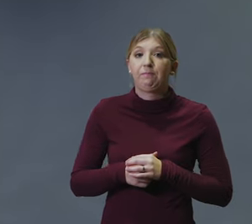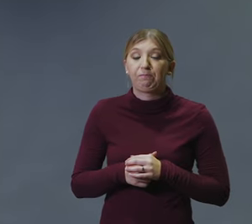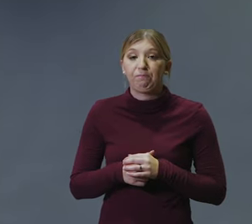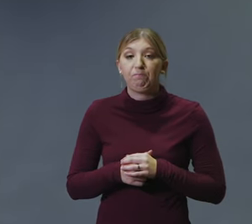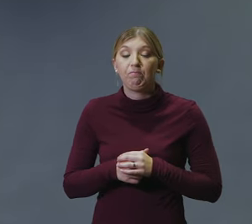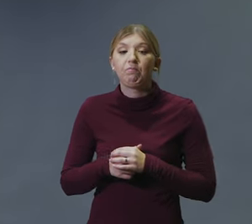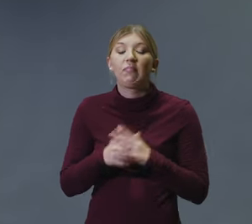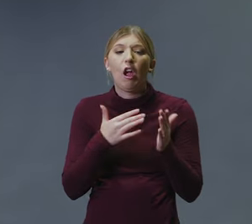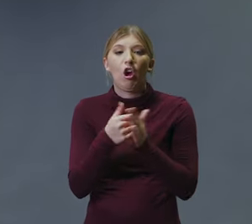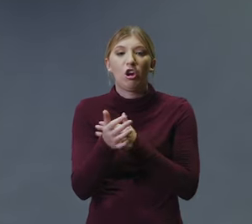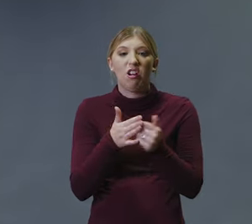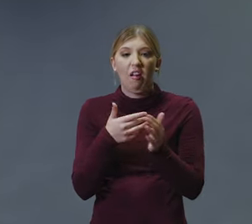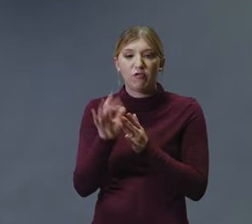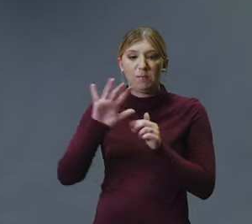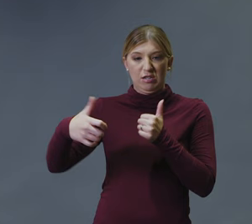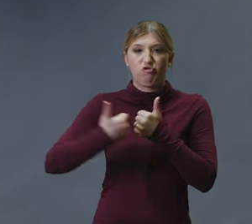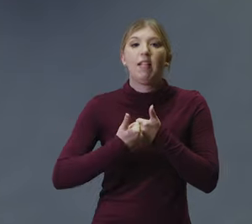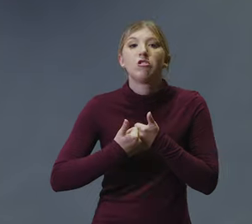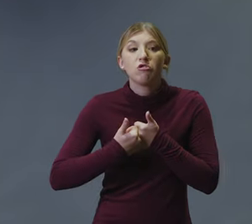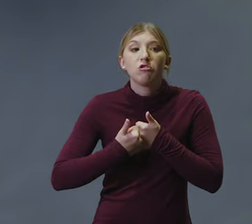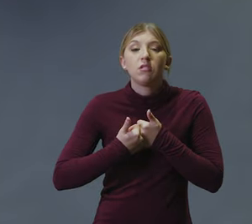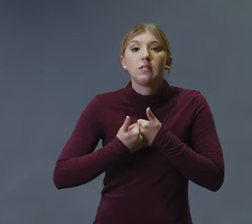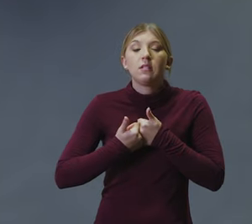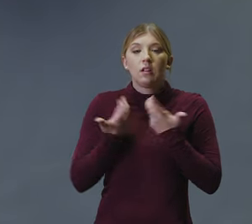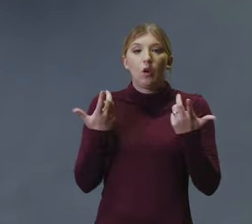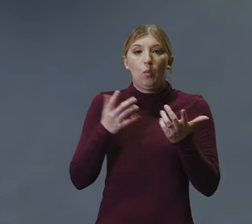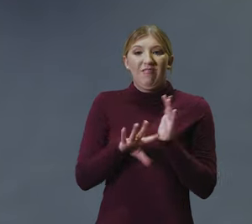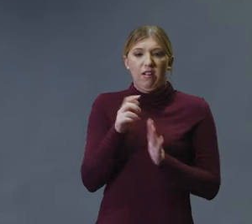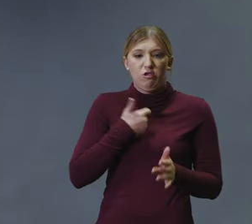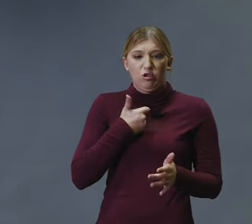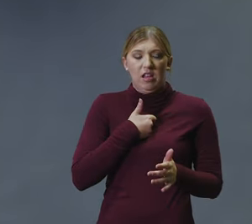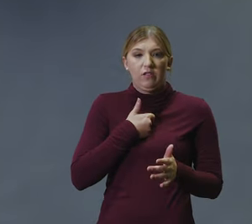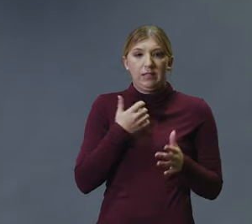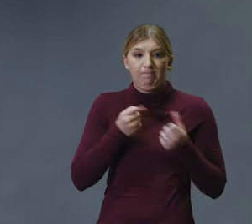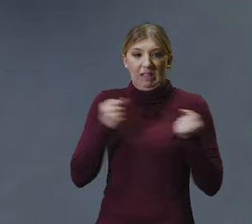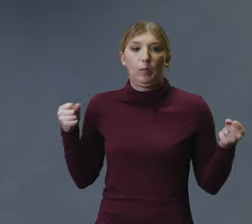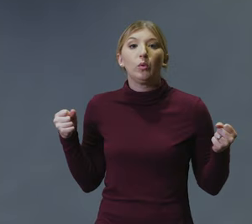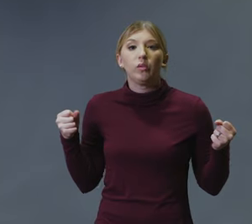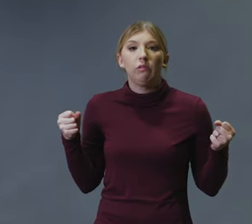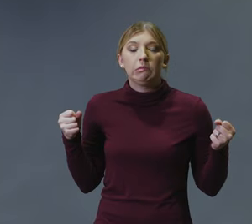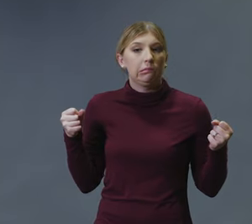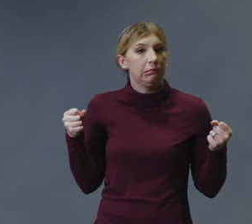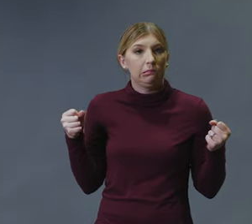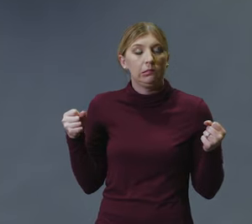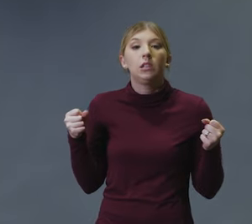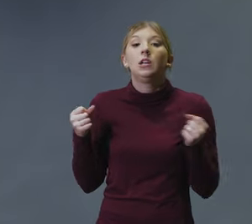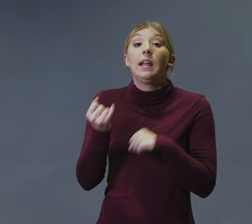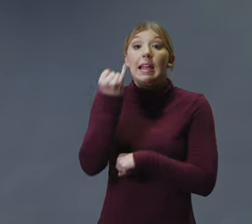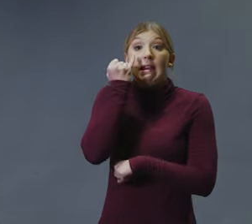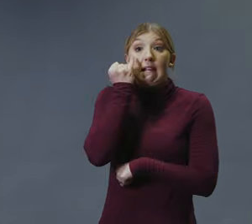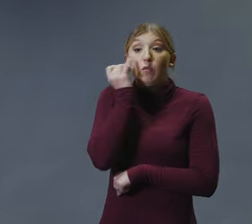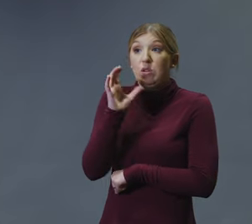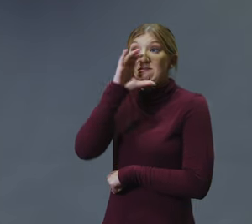our comforts are being poked at and taken from us that we find ourselves exposed. Listen, if we're to